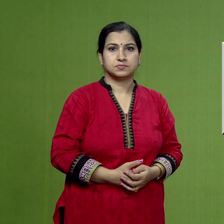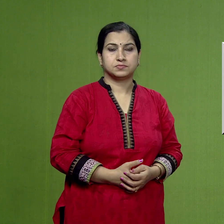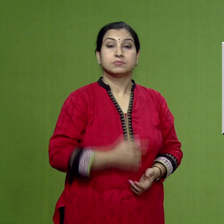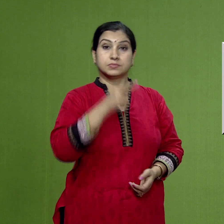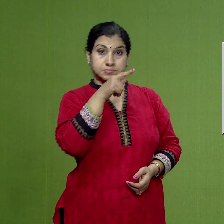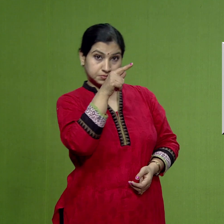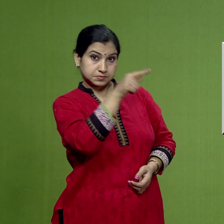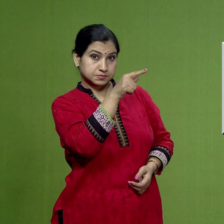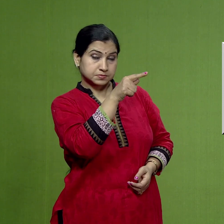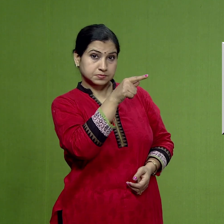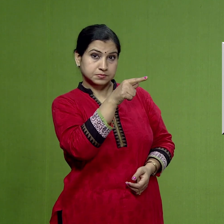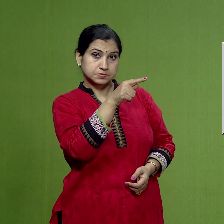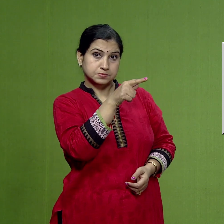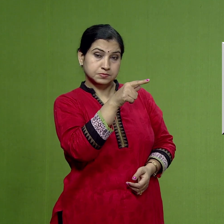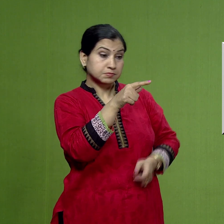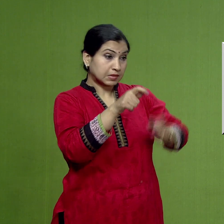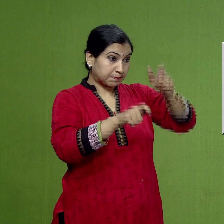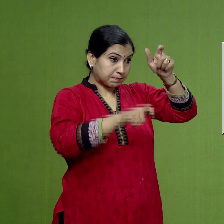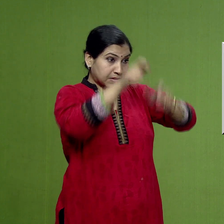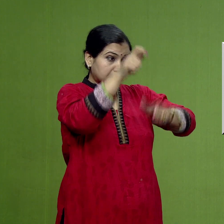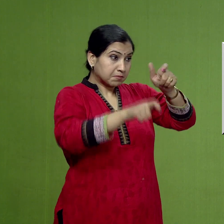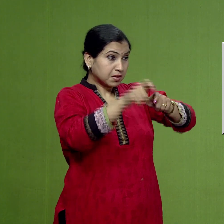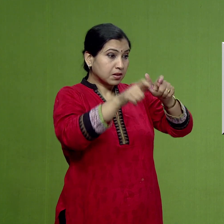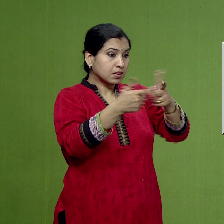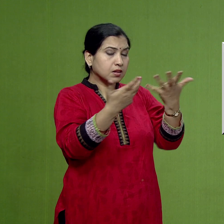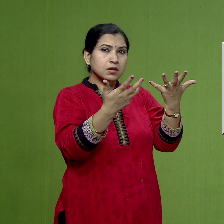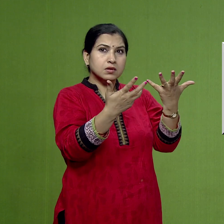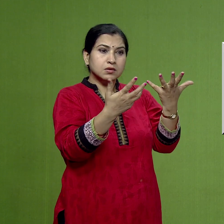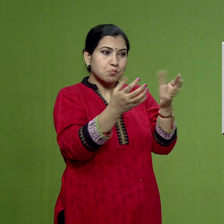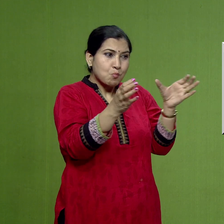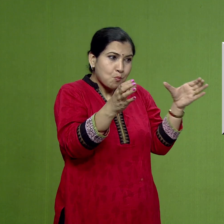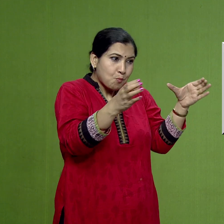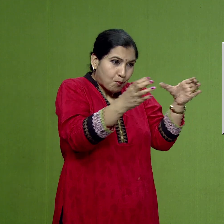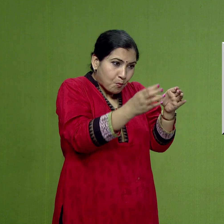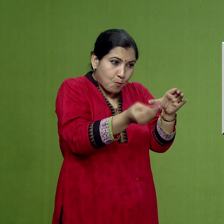In them, the spread of population is very dense.